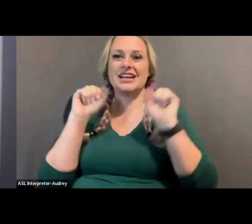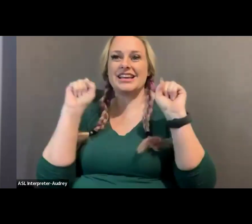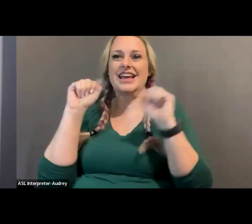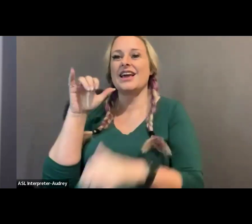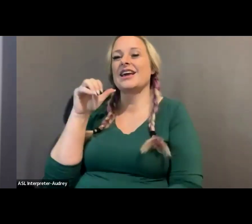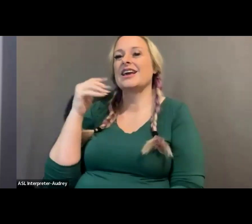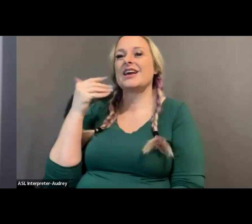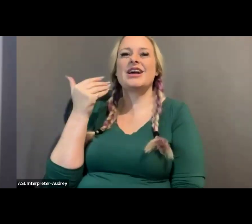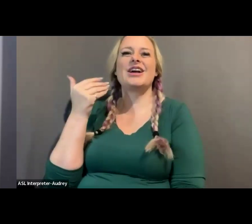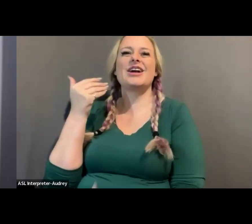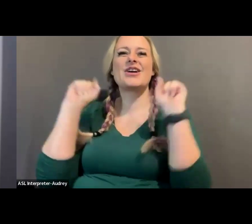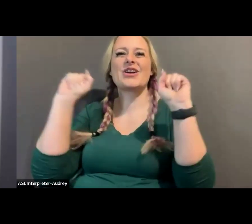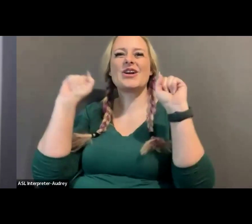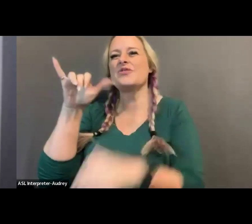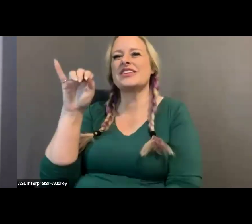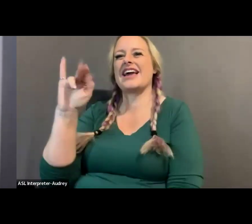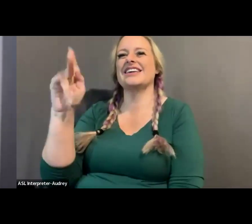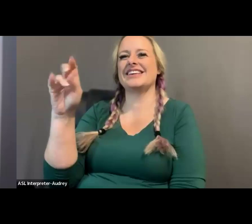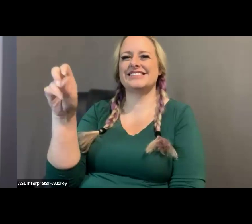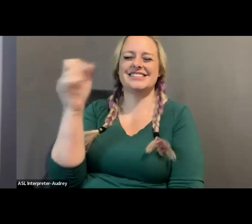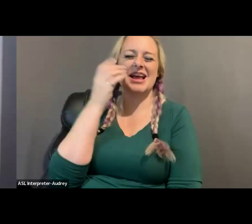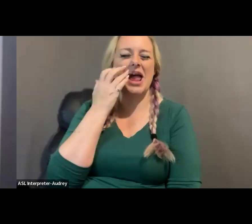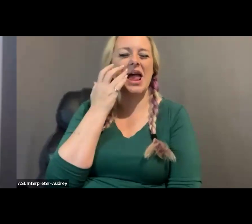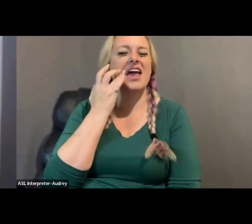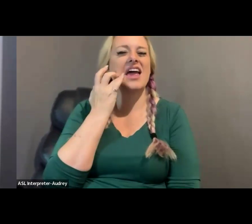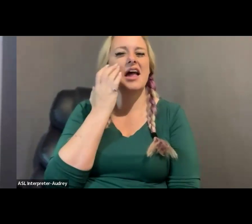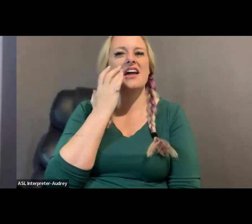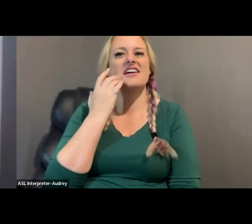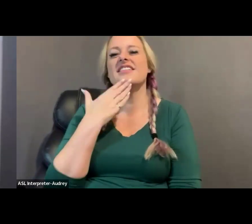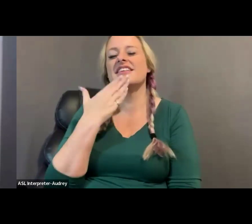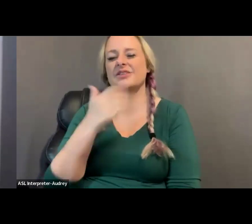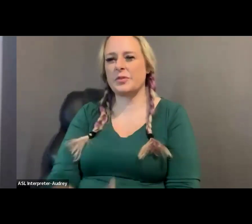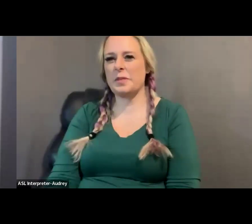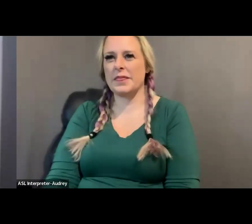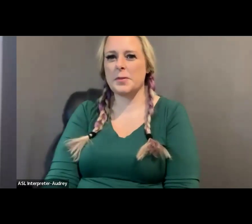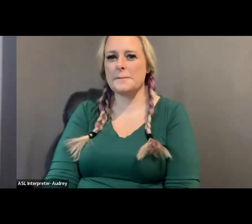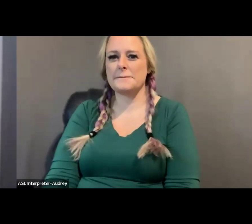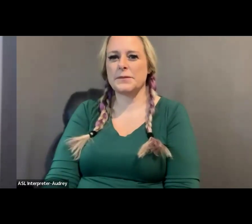Yankees. Thank you.